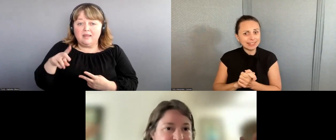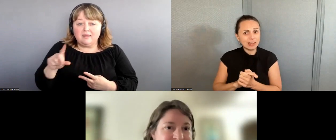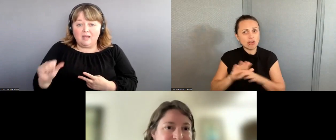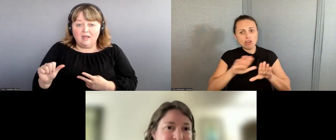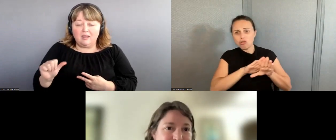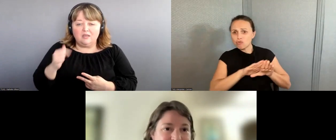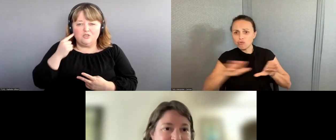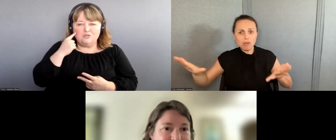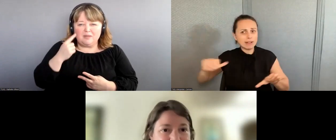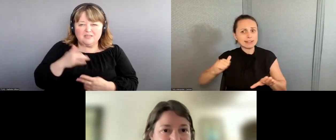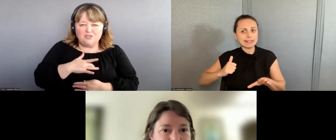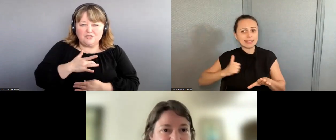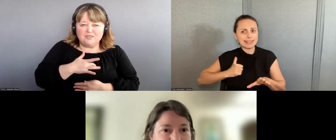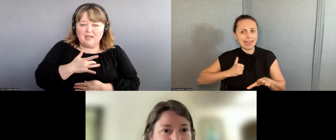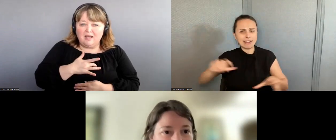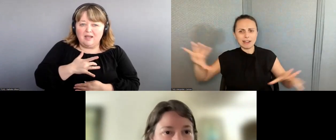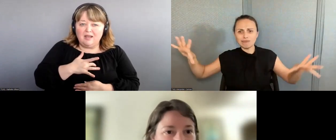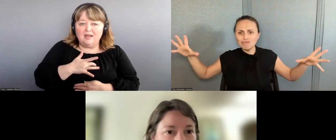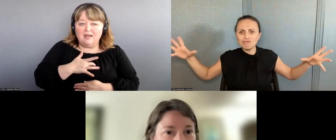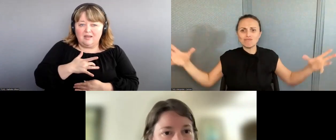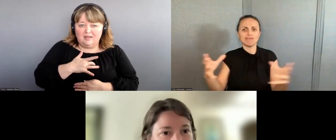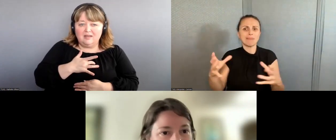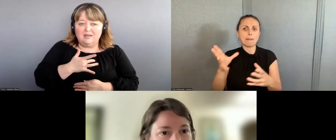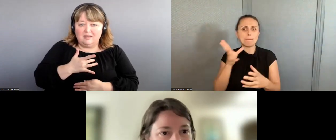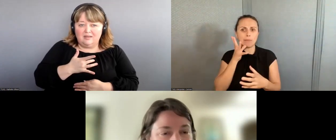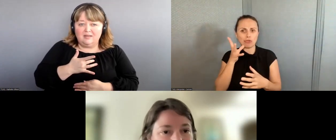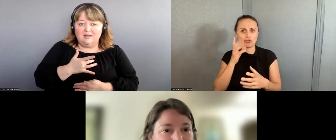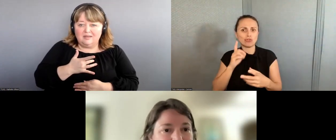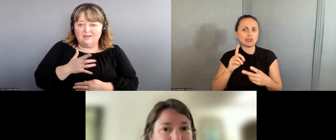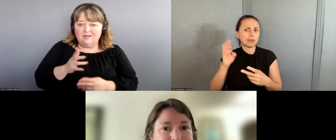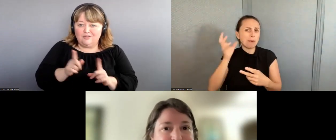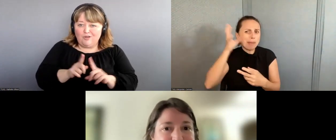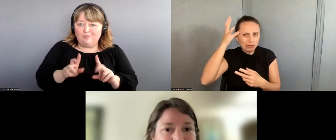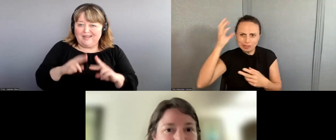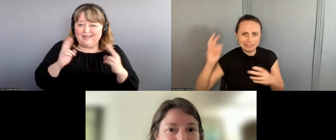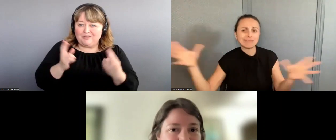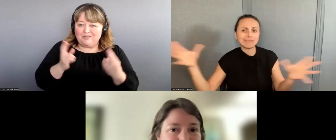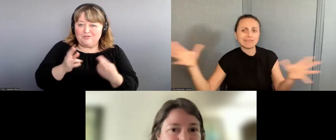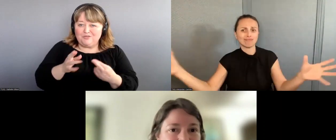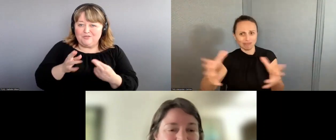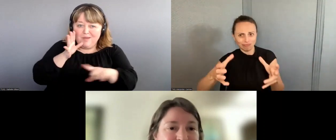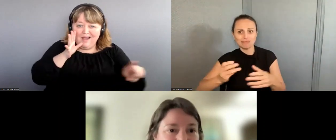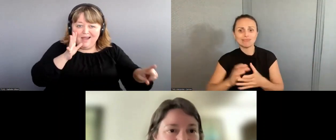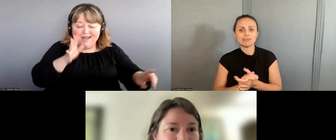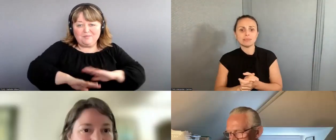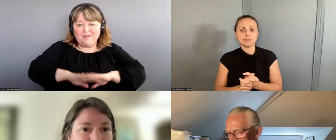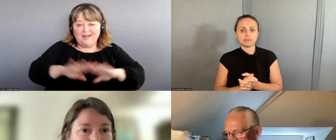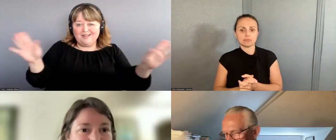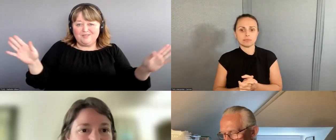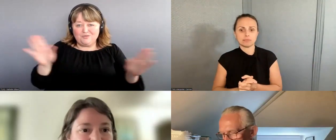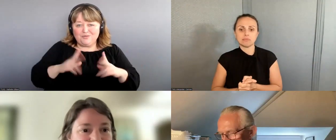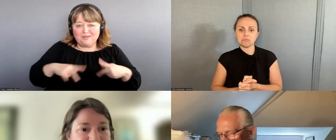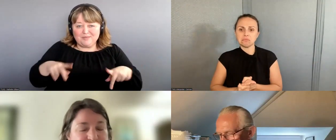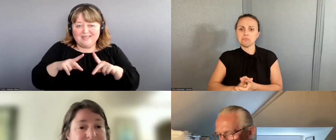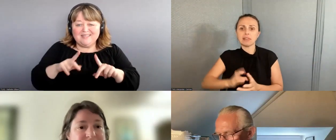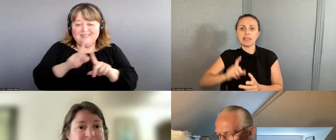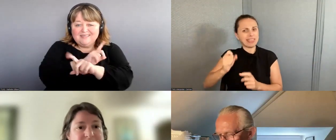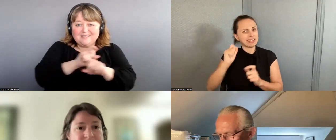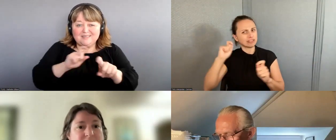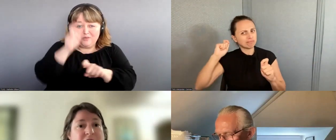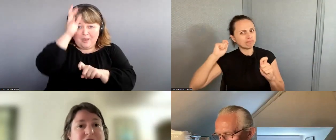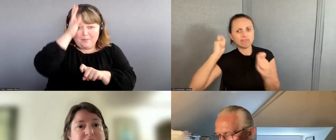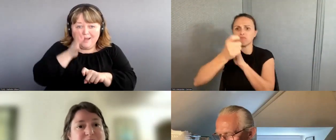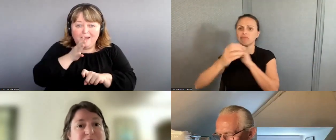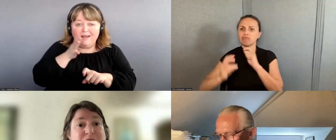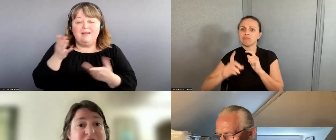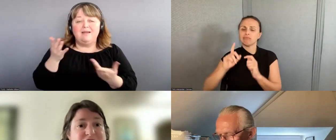cross-country gathering of mothers or parents to make this movement really